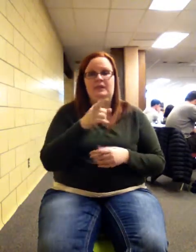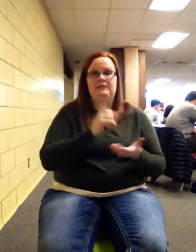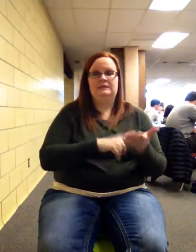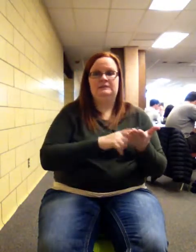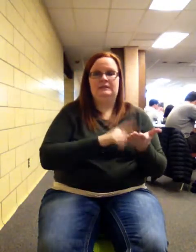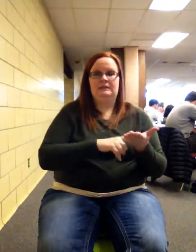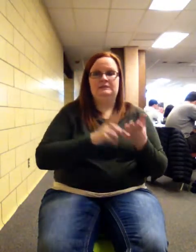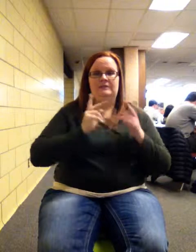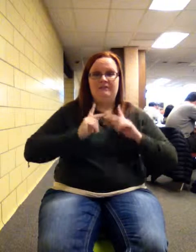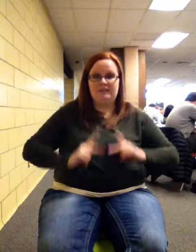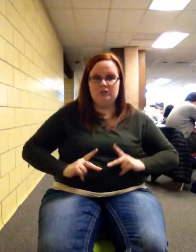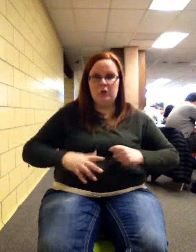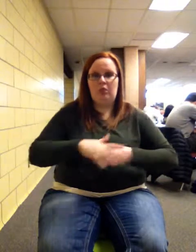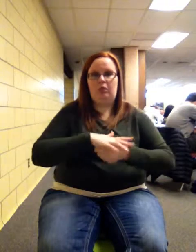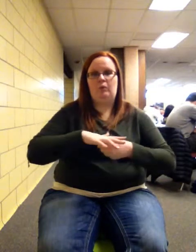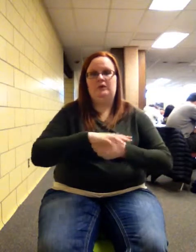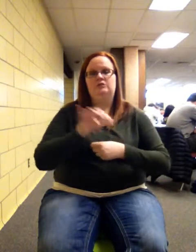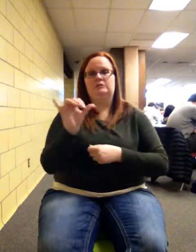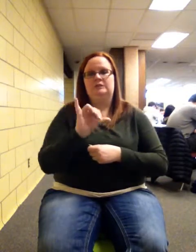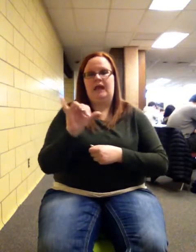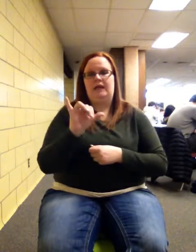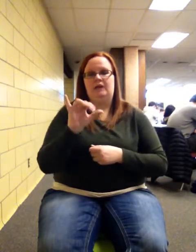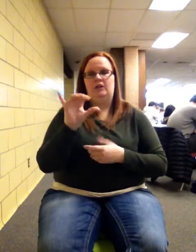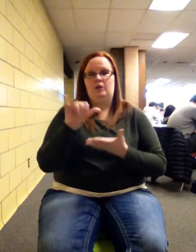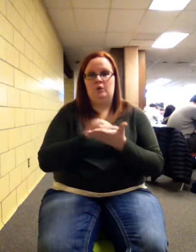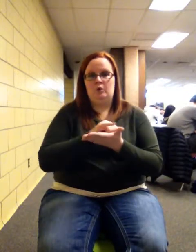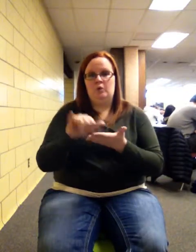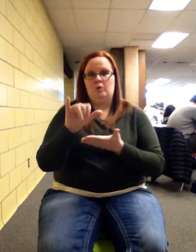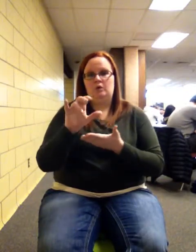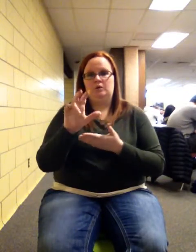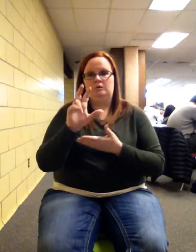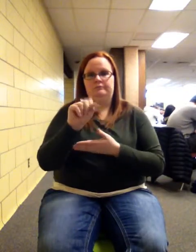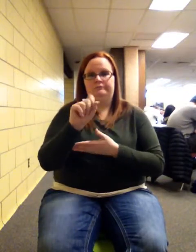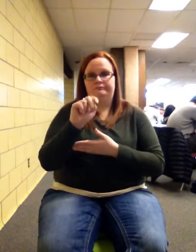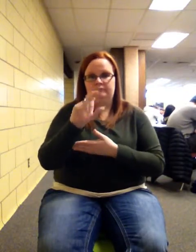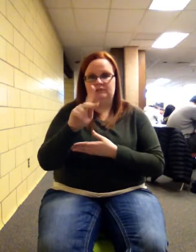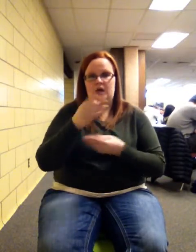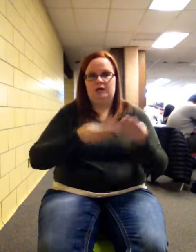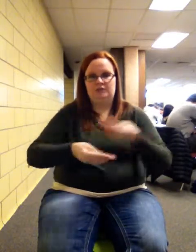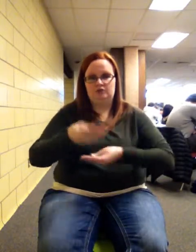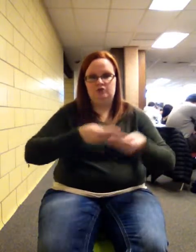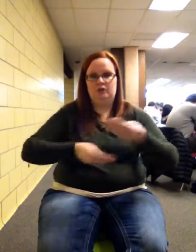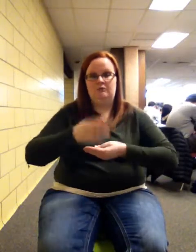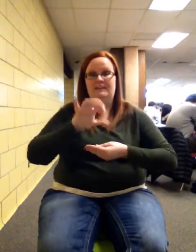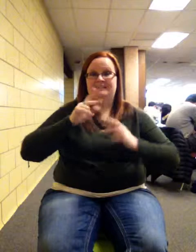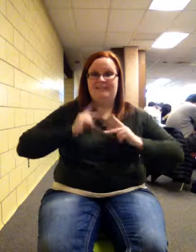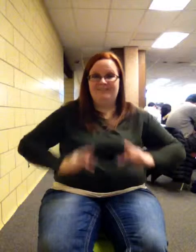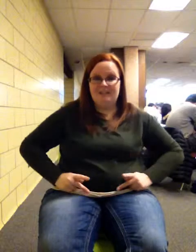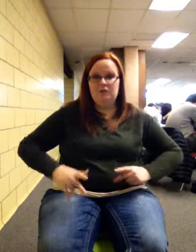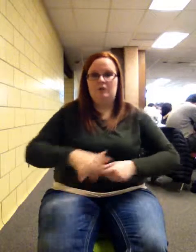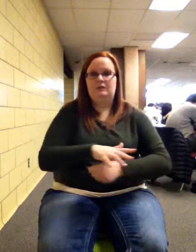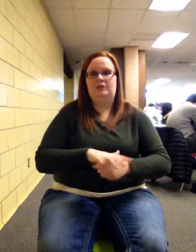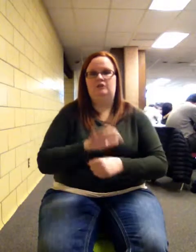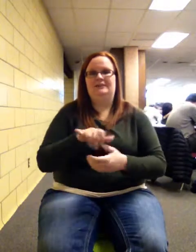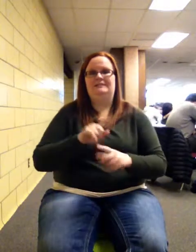like the New York Stock Exchange is a physical location where stock is traded. That's different than the over-the-counter market. In